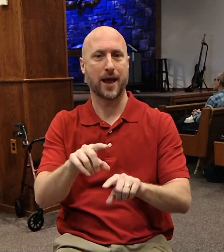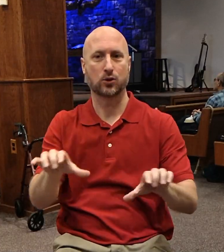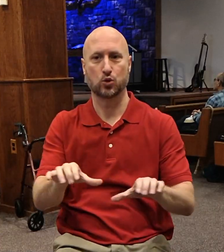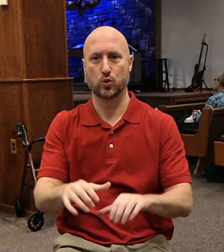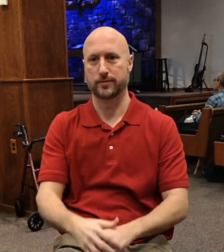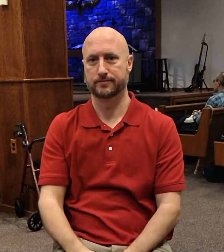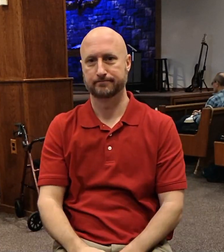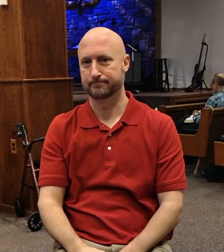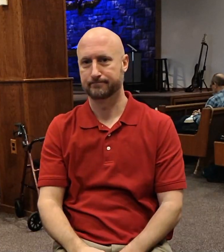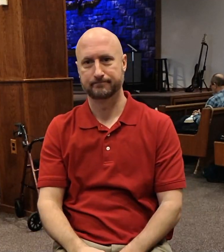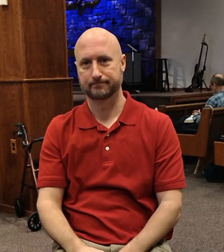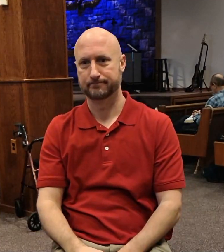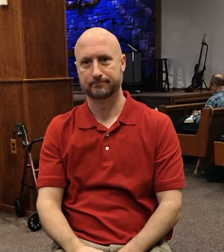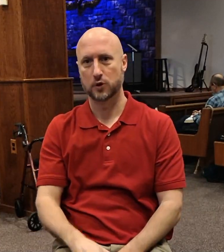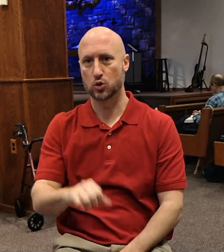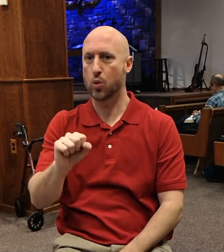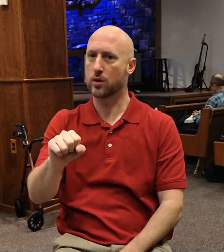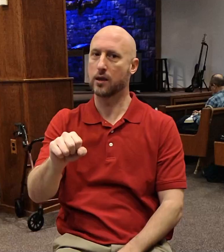these things.